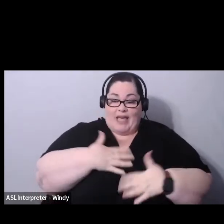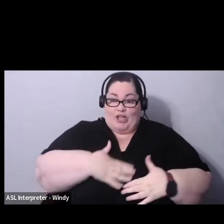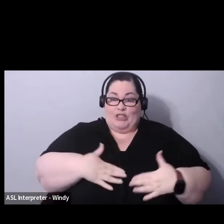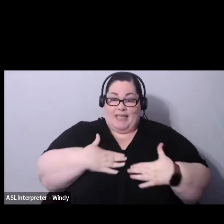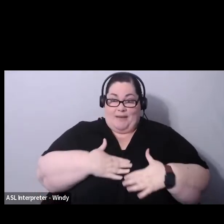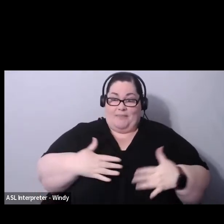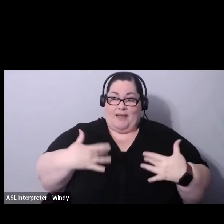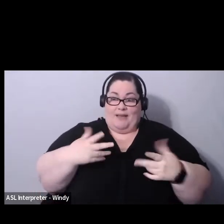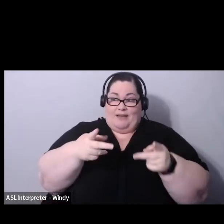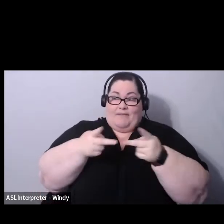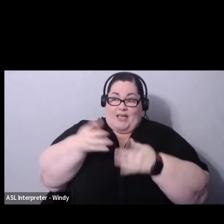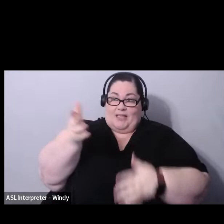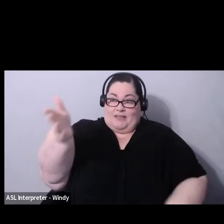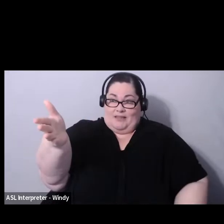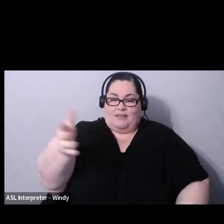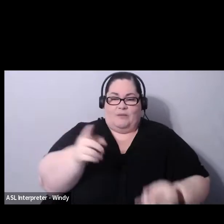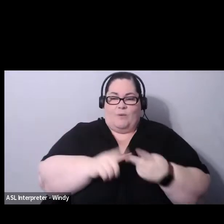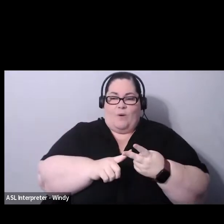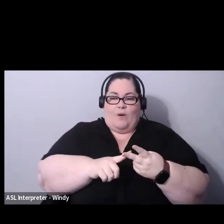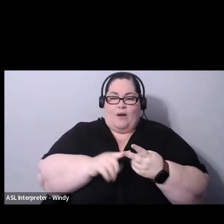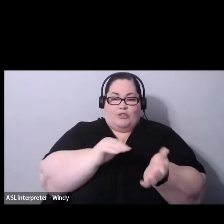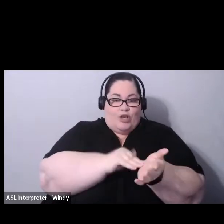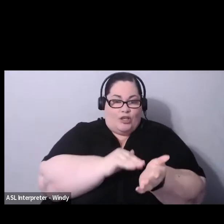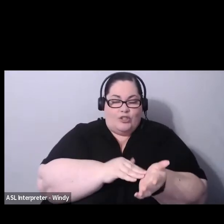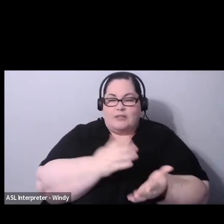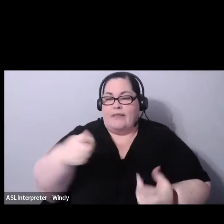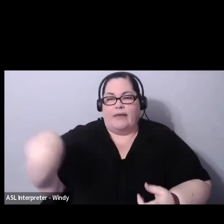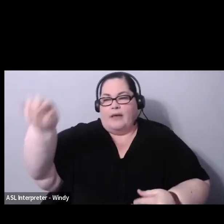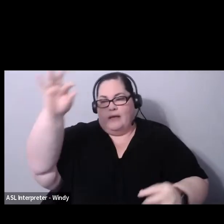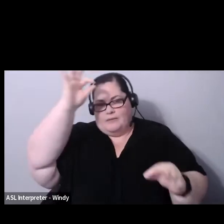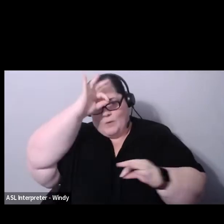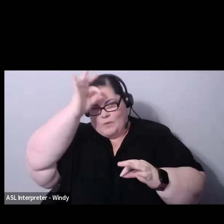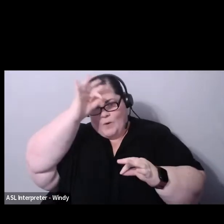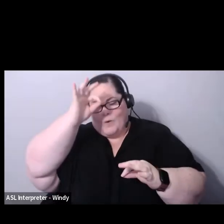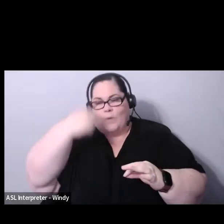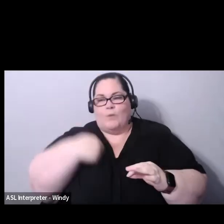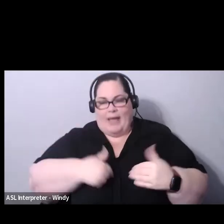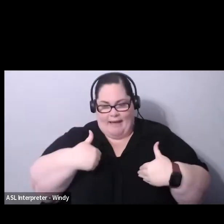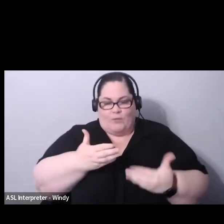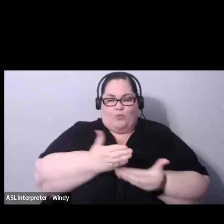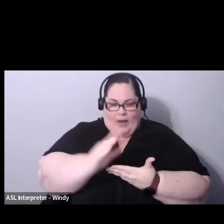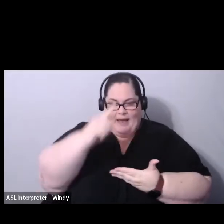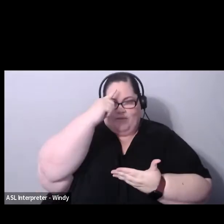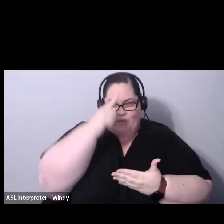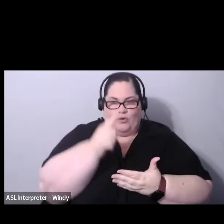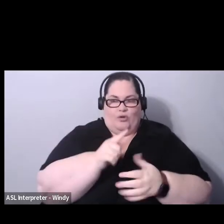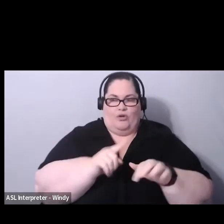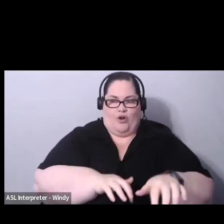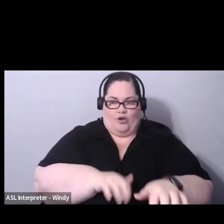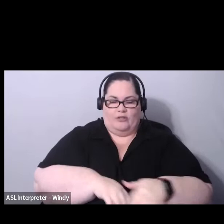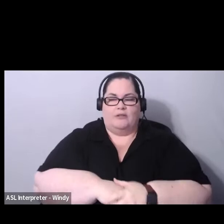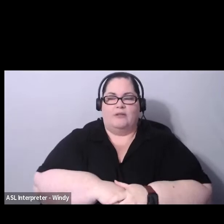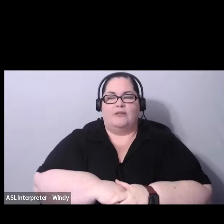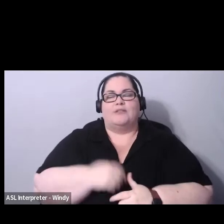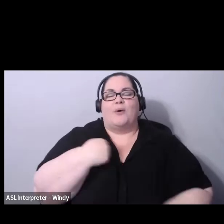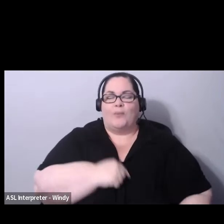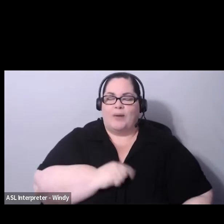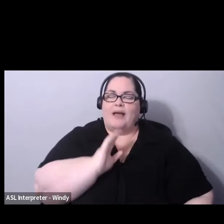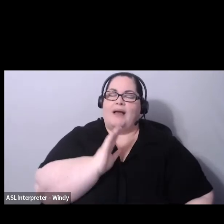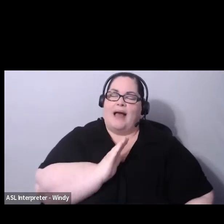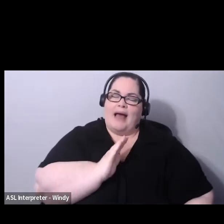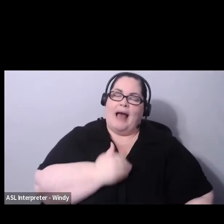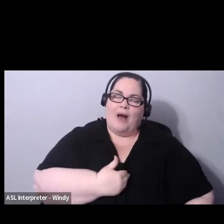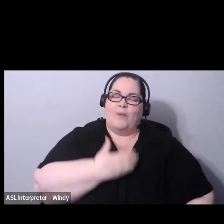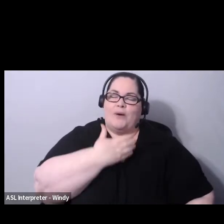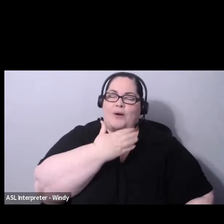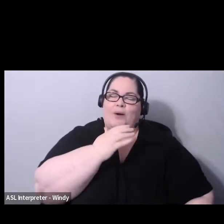professional, they're not aware that that is something that we have the right to request. So we're our own best teachers and our